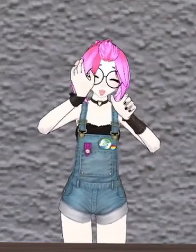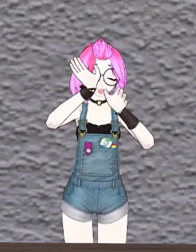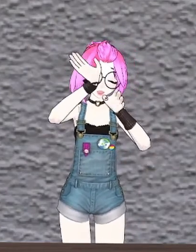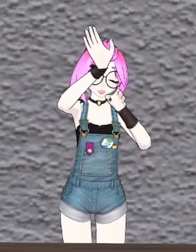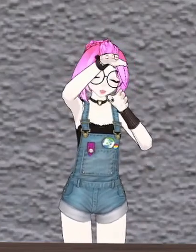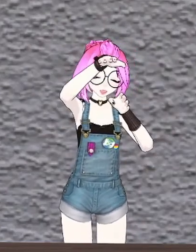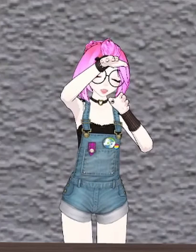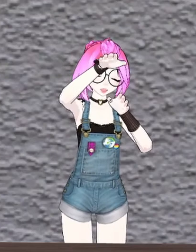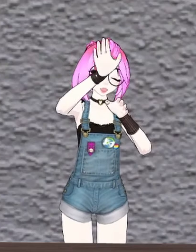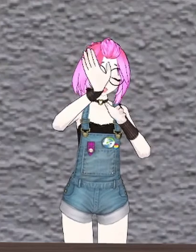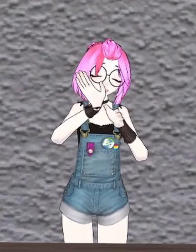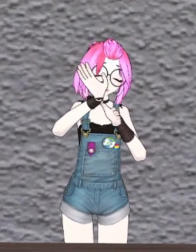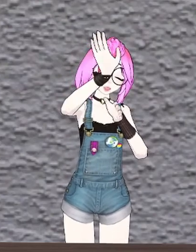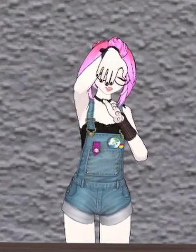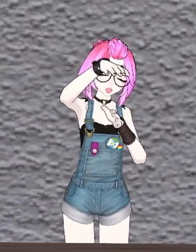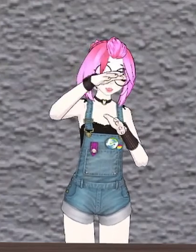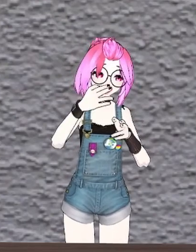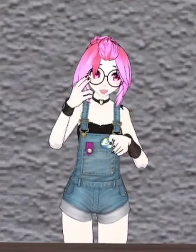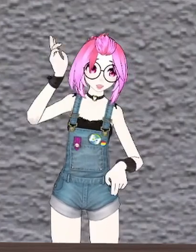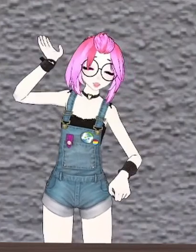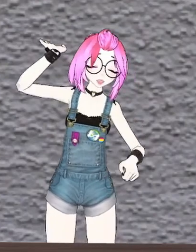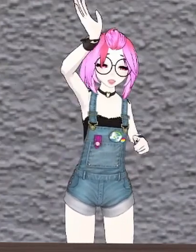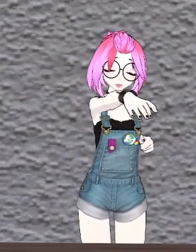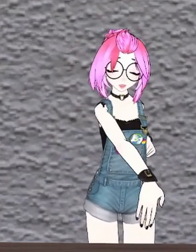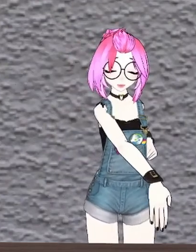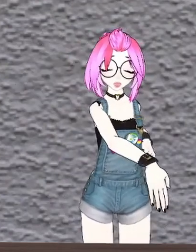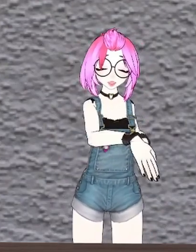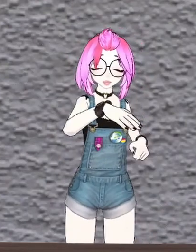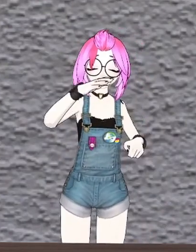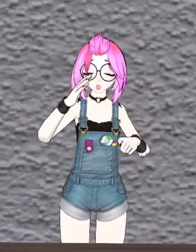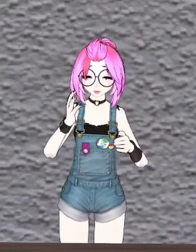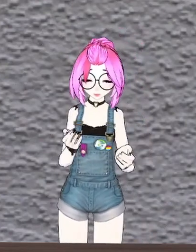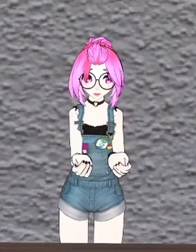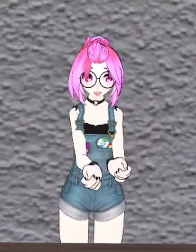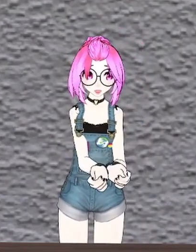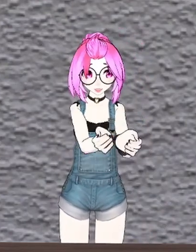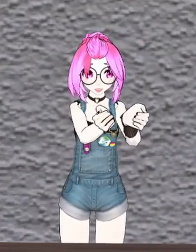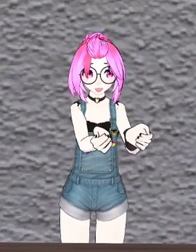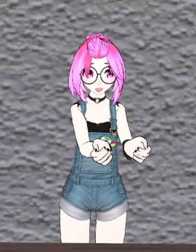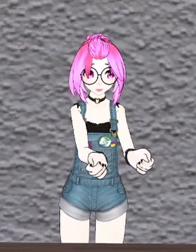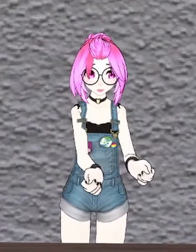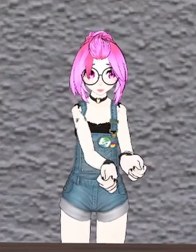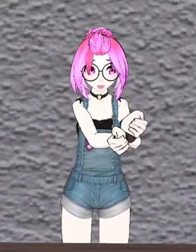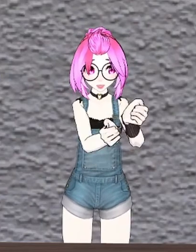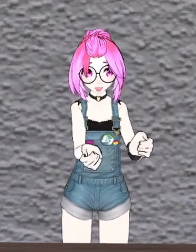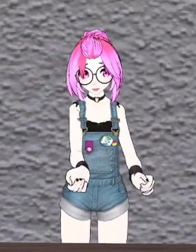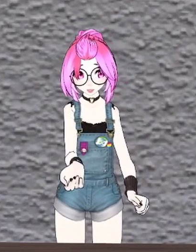bit similar to basketball. So you might want to be careful, like when like following through. But I've also seen hitting upwards